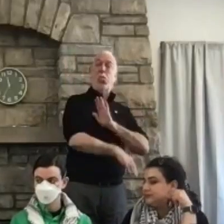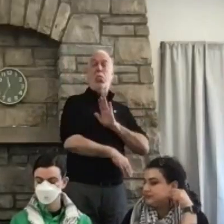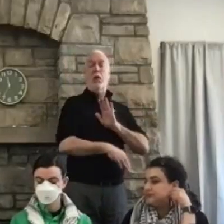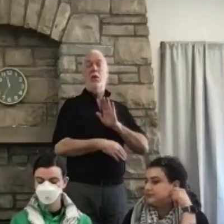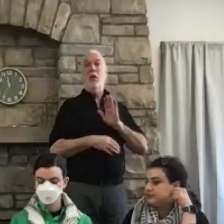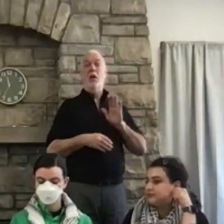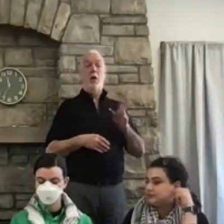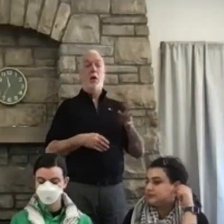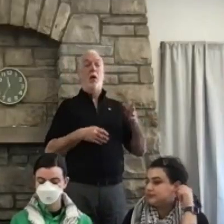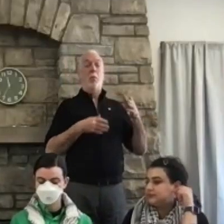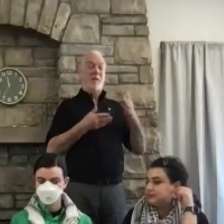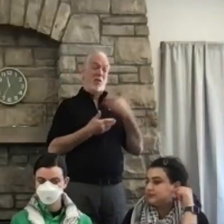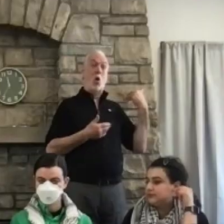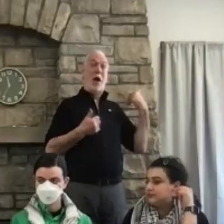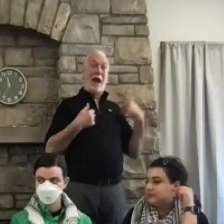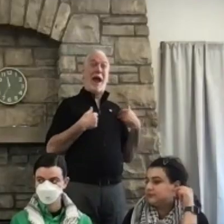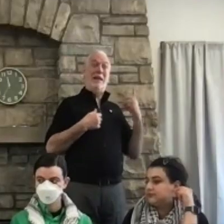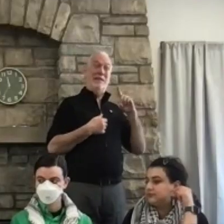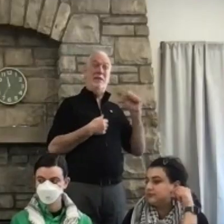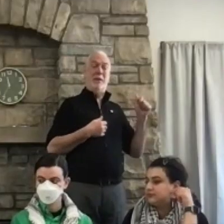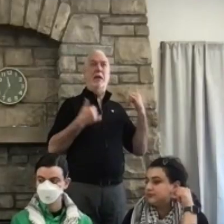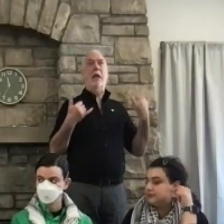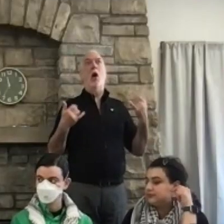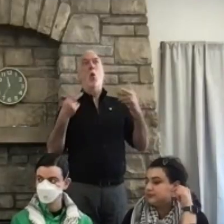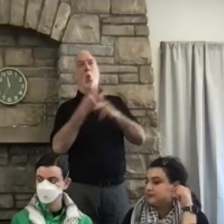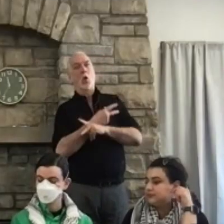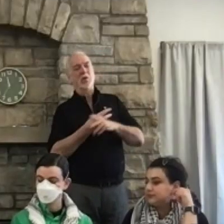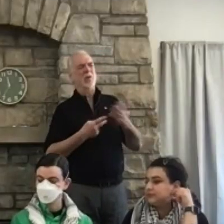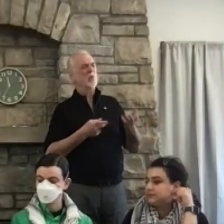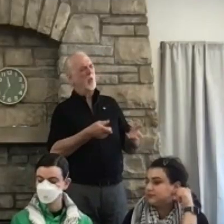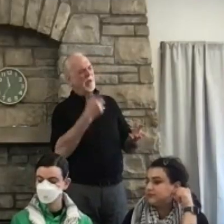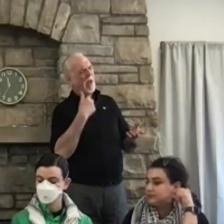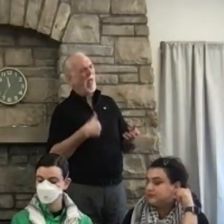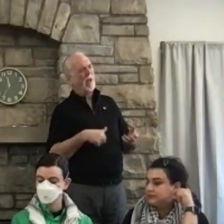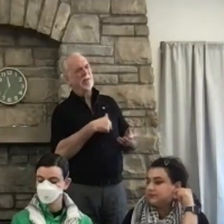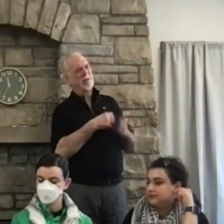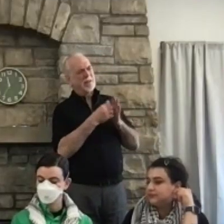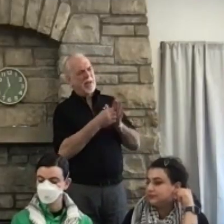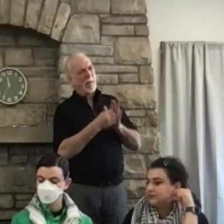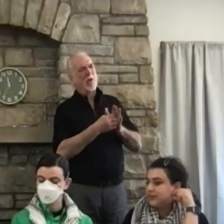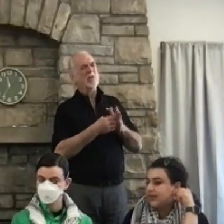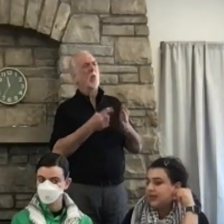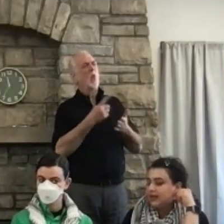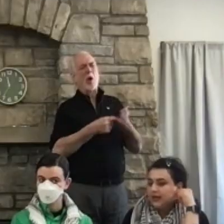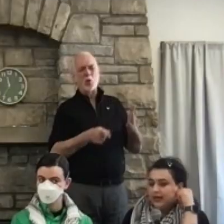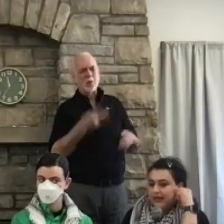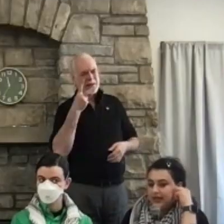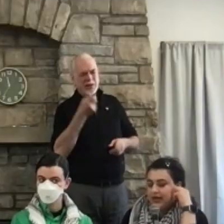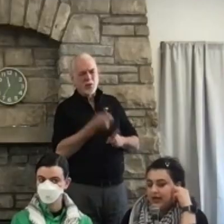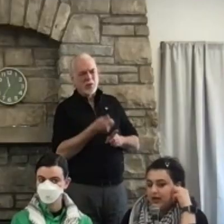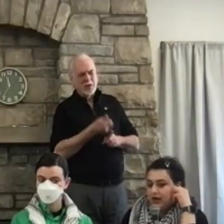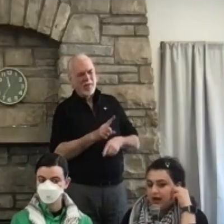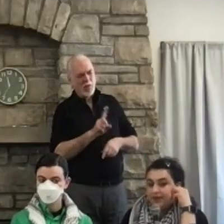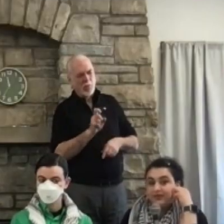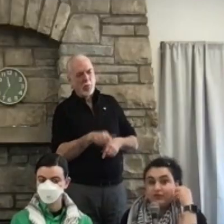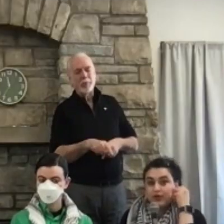in individuals? And could you share any specific examples or cases that you personally witnessed?